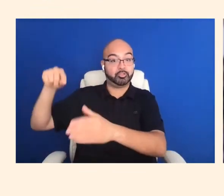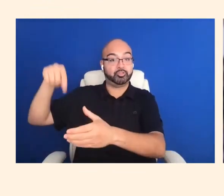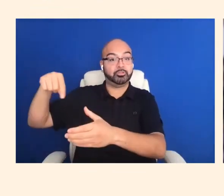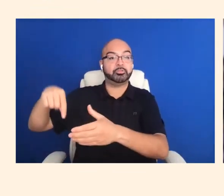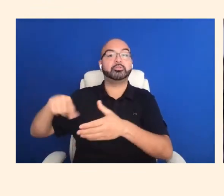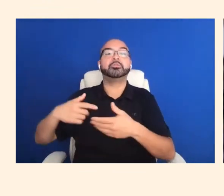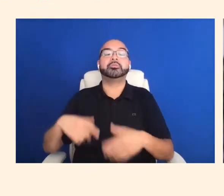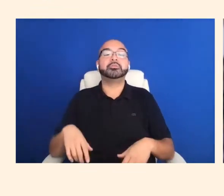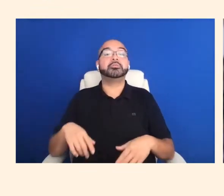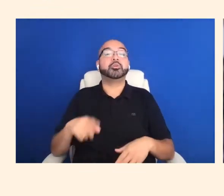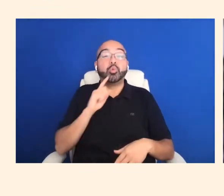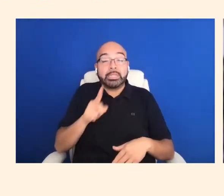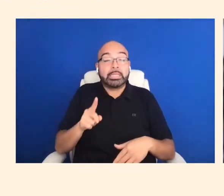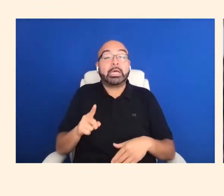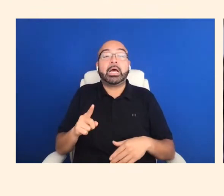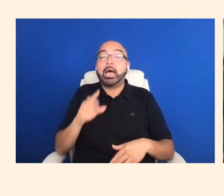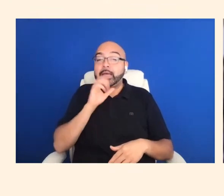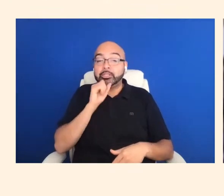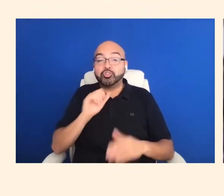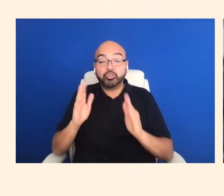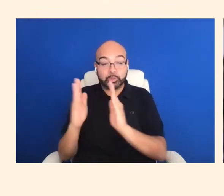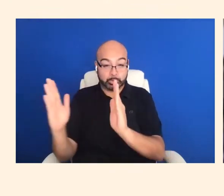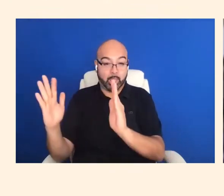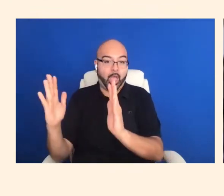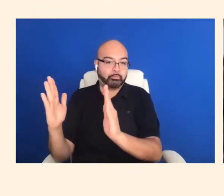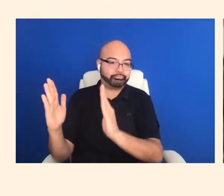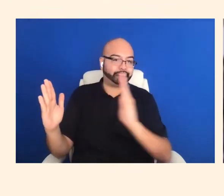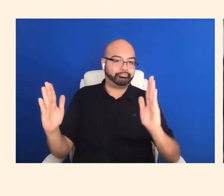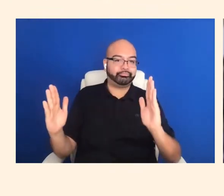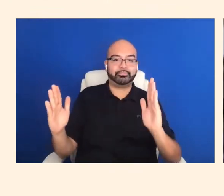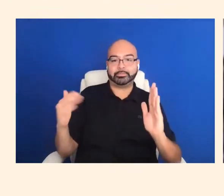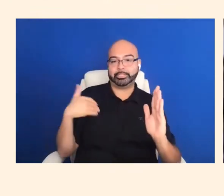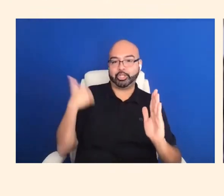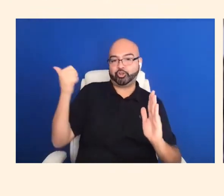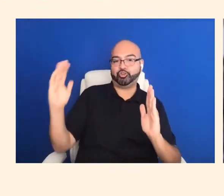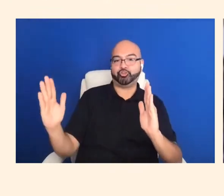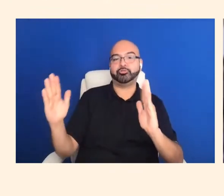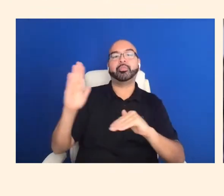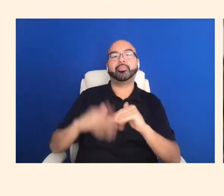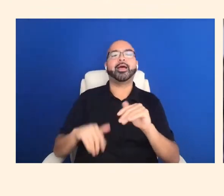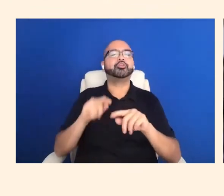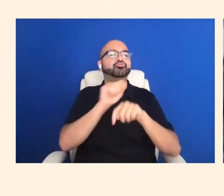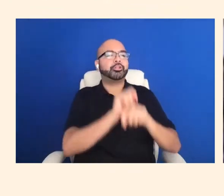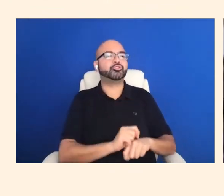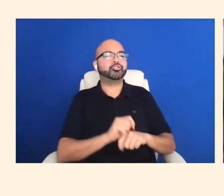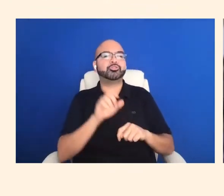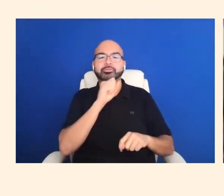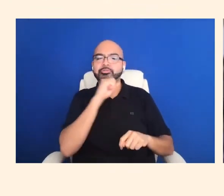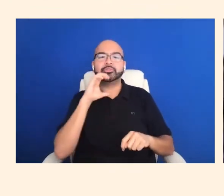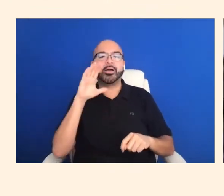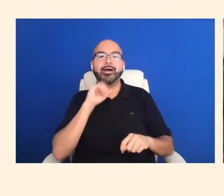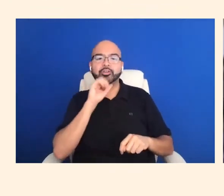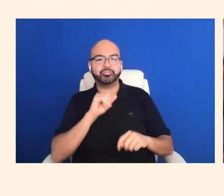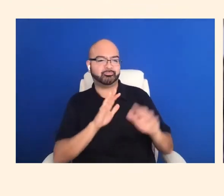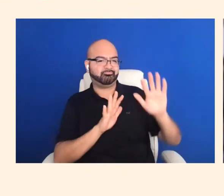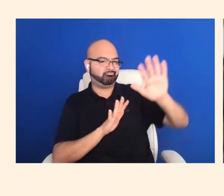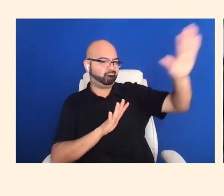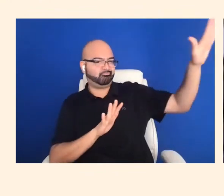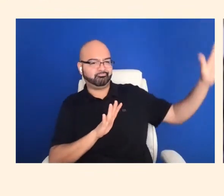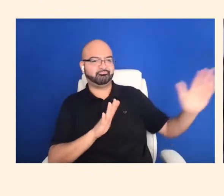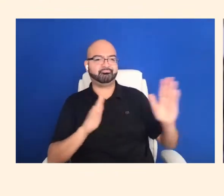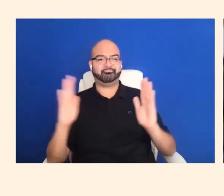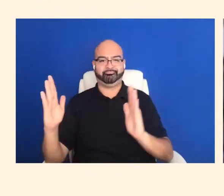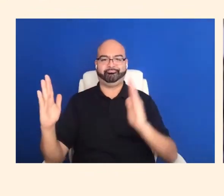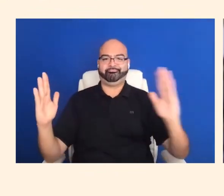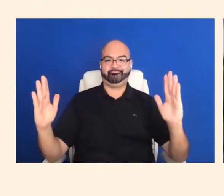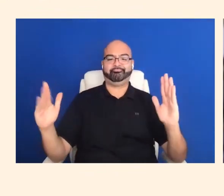starts at a lower level than traditional seniors age. Um, and